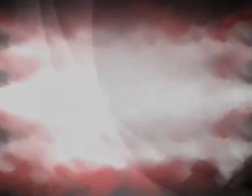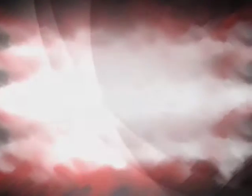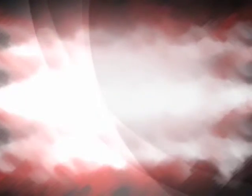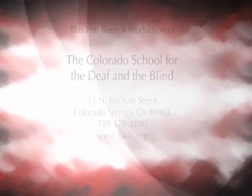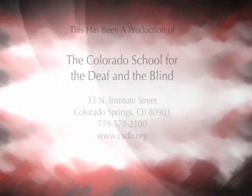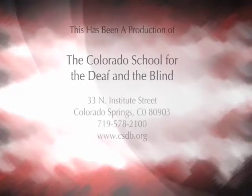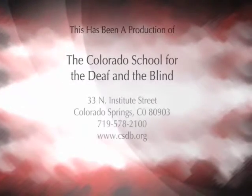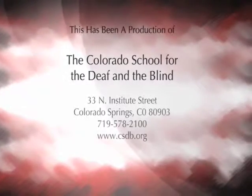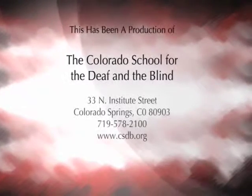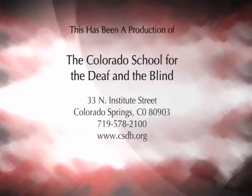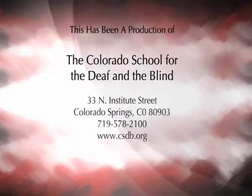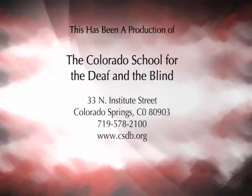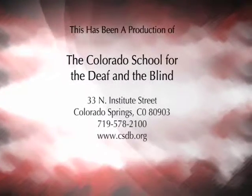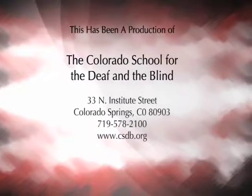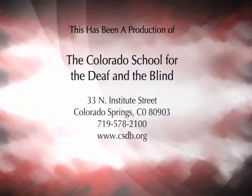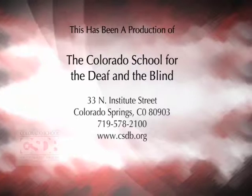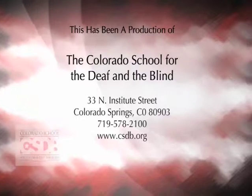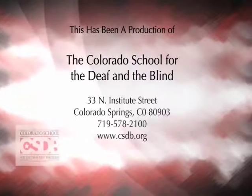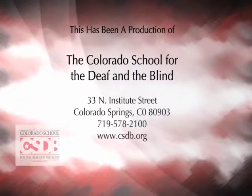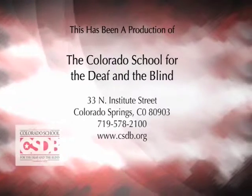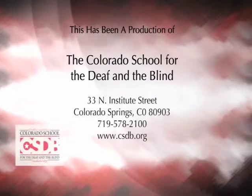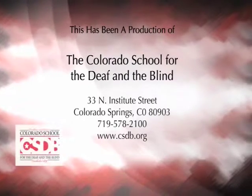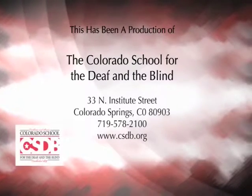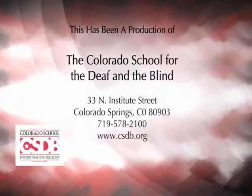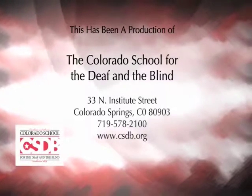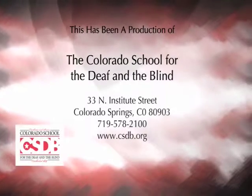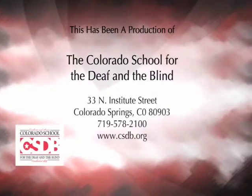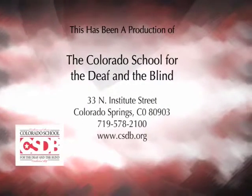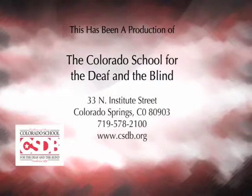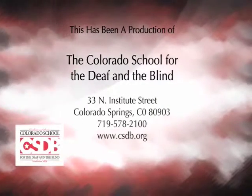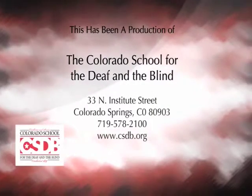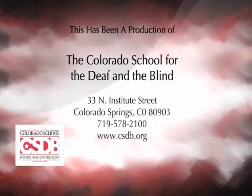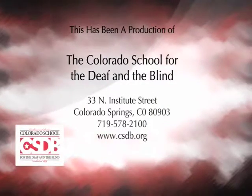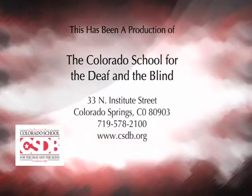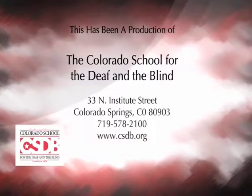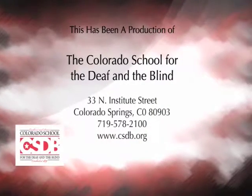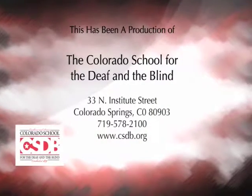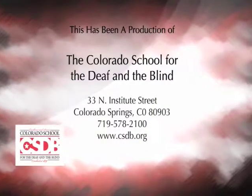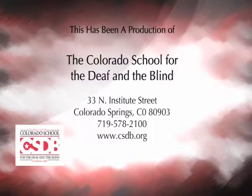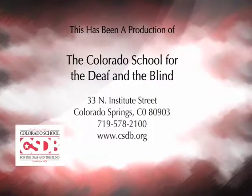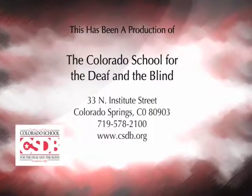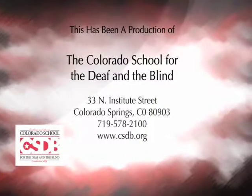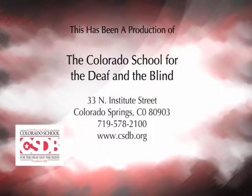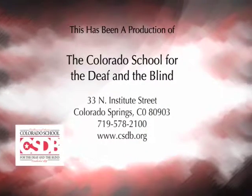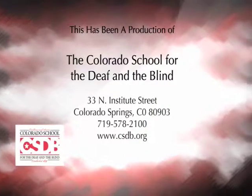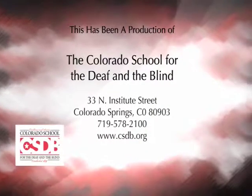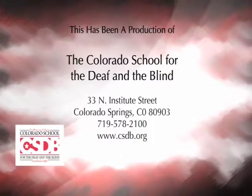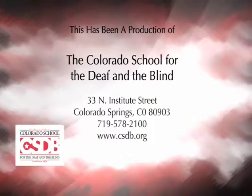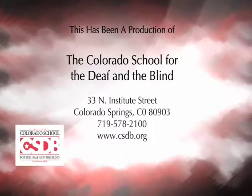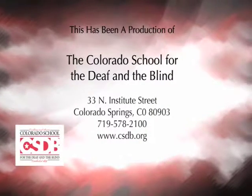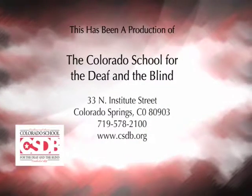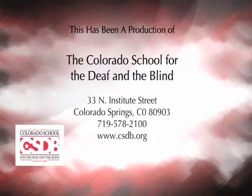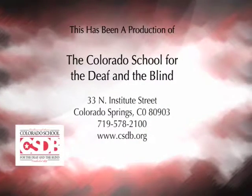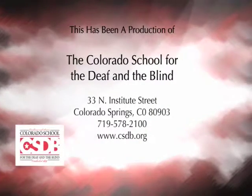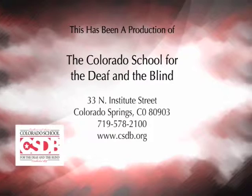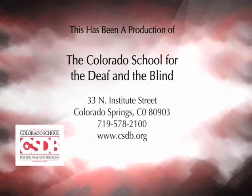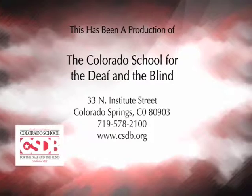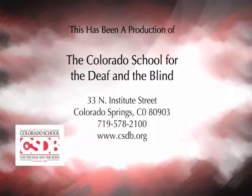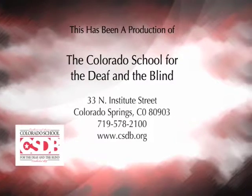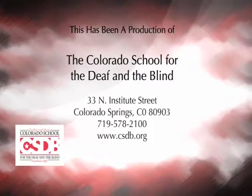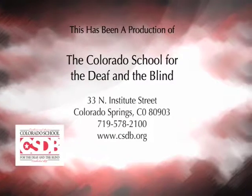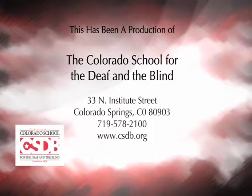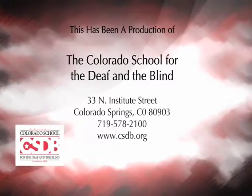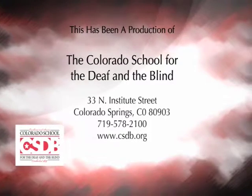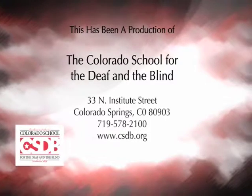This has been a production of the Colorado School for the Deaf and the Blind, 33 North Institute Street, Colorado Springs, Colorado,